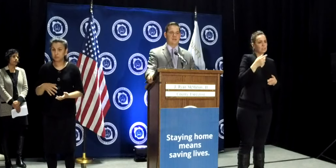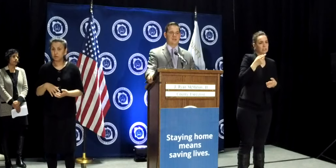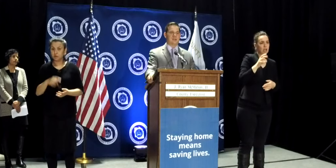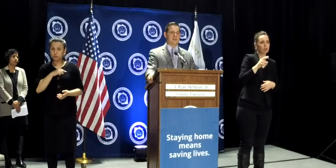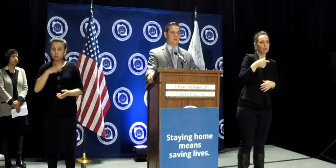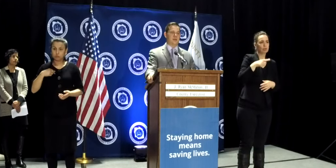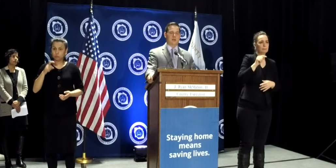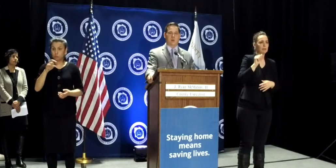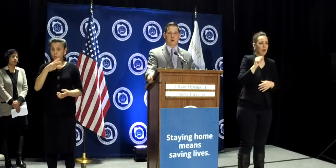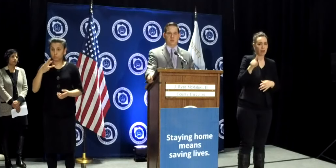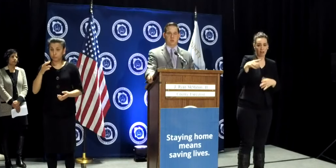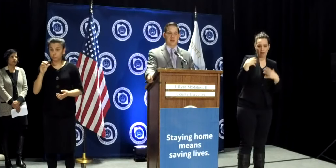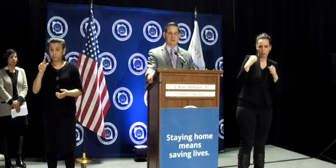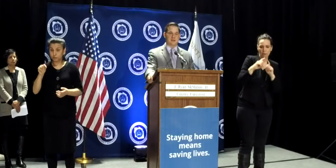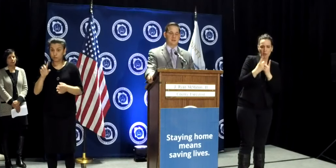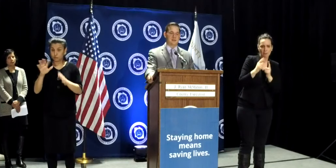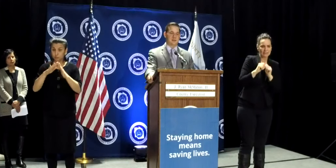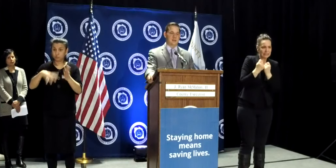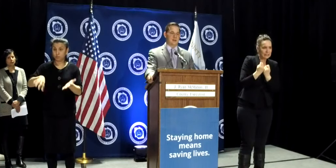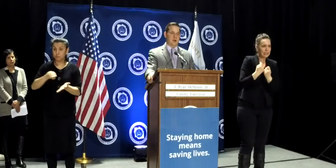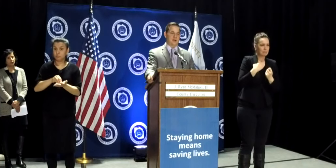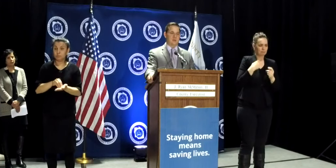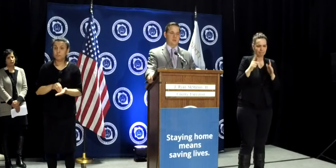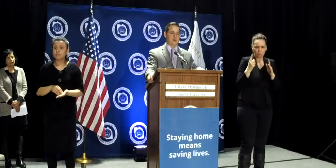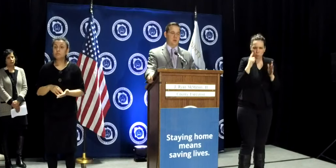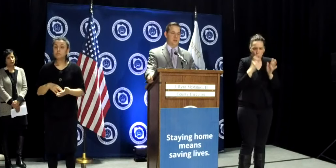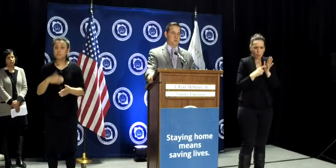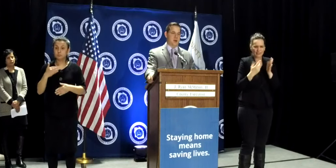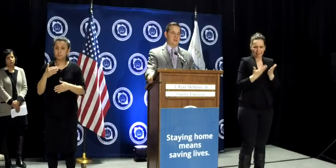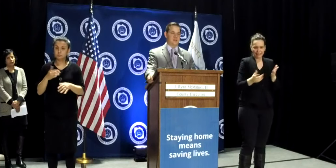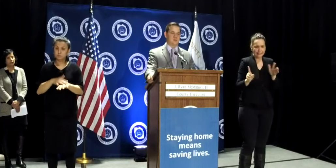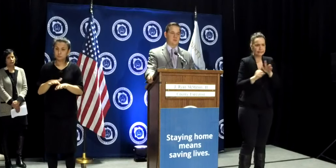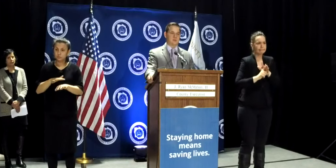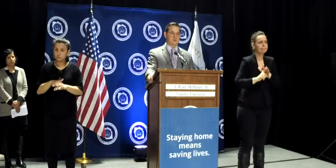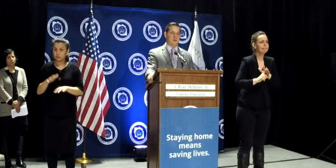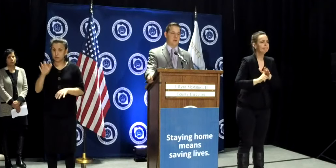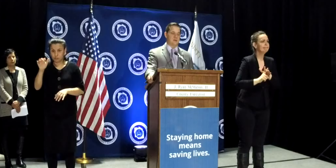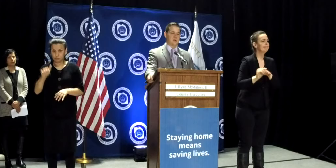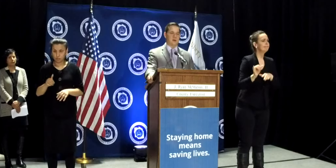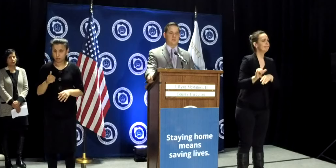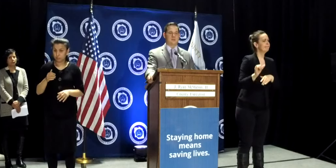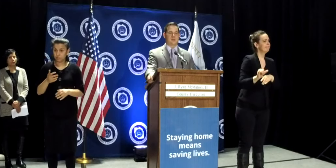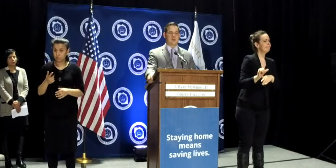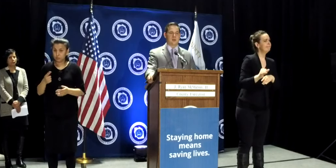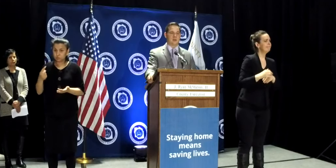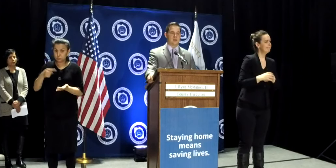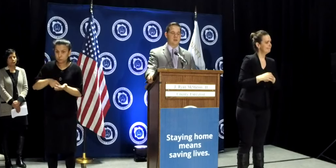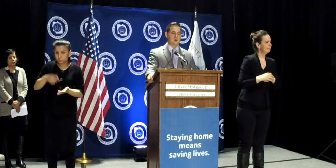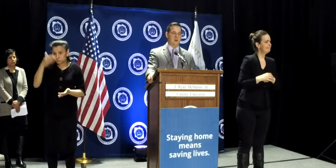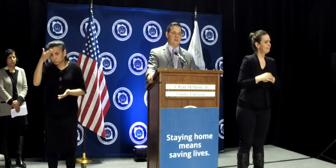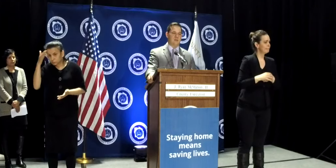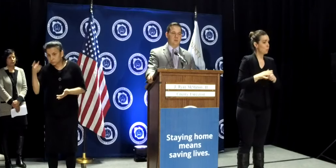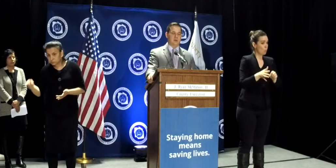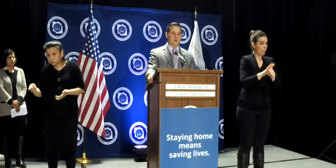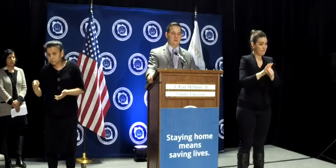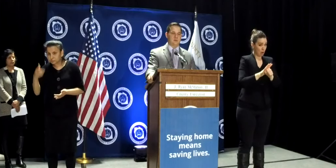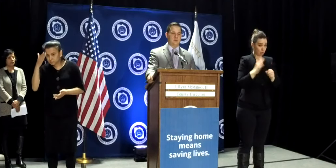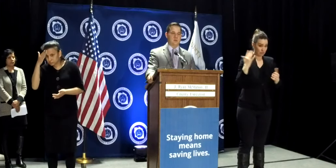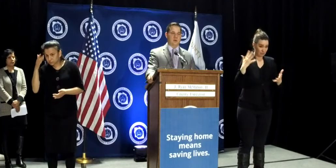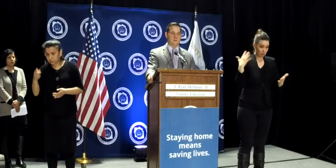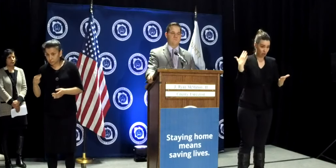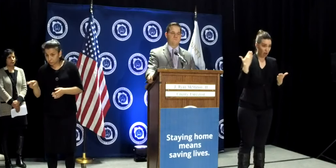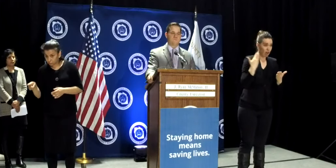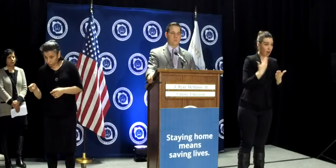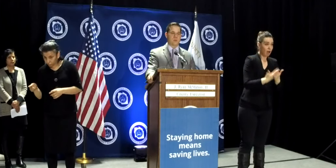we haven't seen in the beginning part of this process, right? In the beginning part of this process, the virus comes, you don't have ability